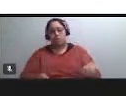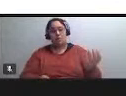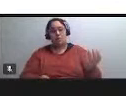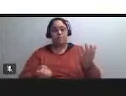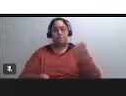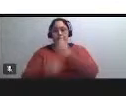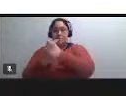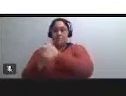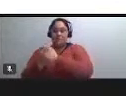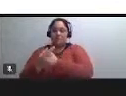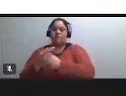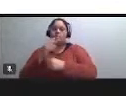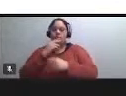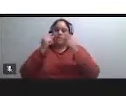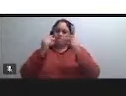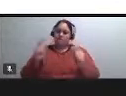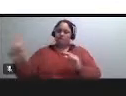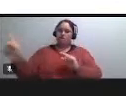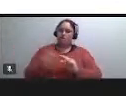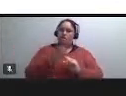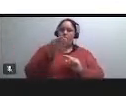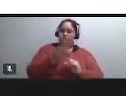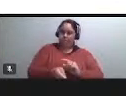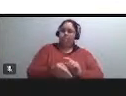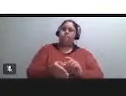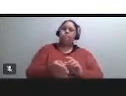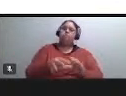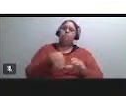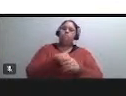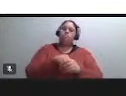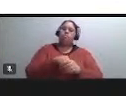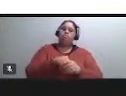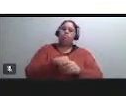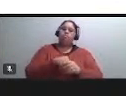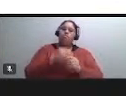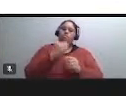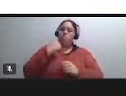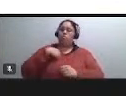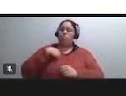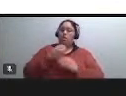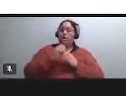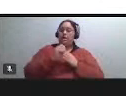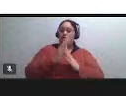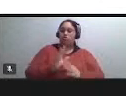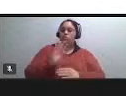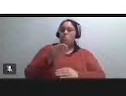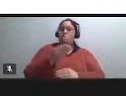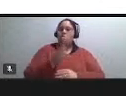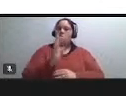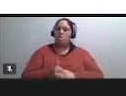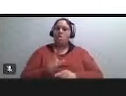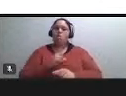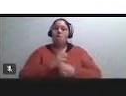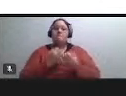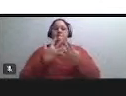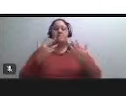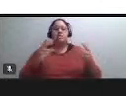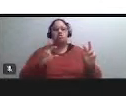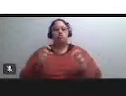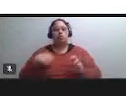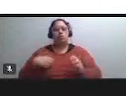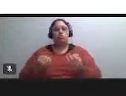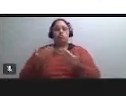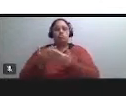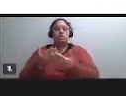they would then be attended immediately right there in the spot by the municipal leadership that would be there, because most of the issues that were raised